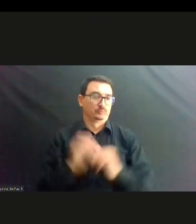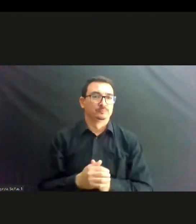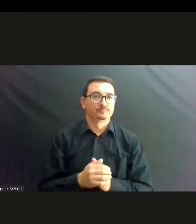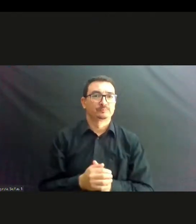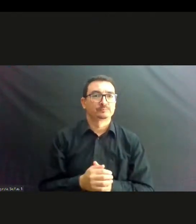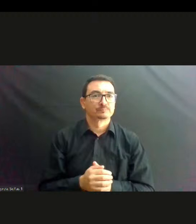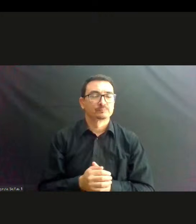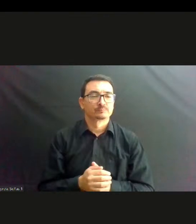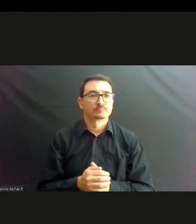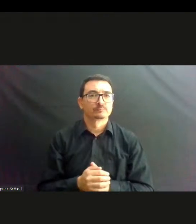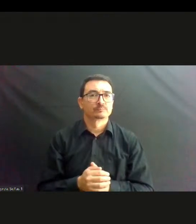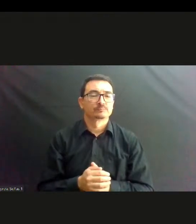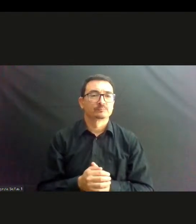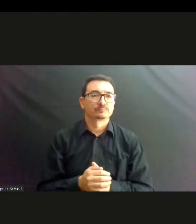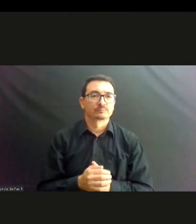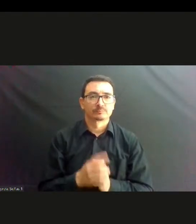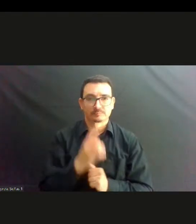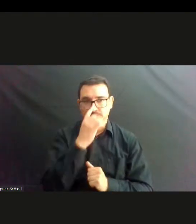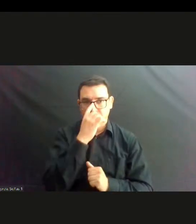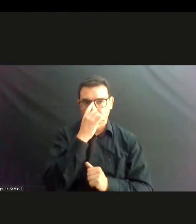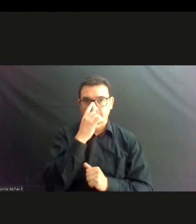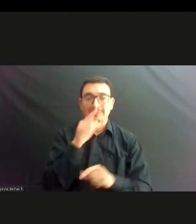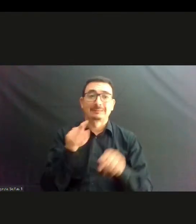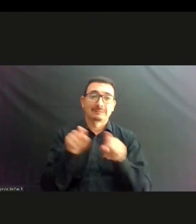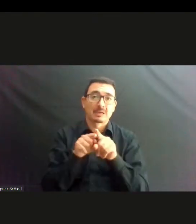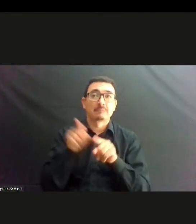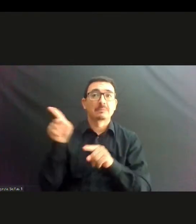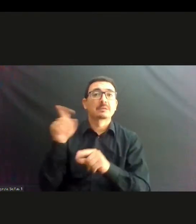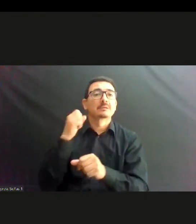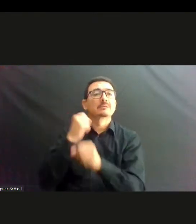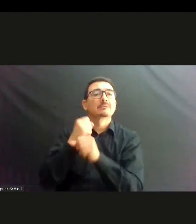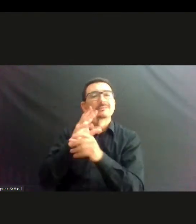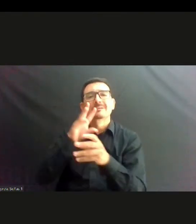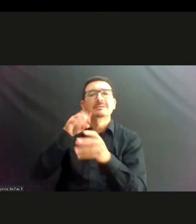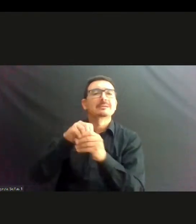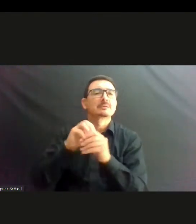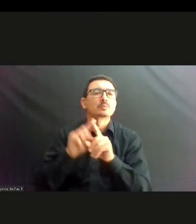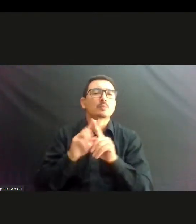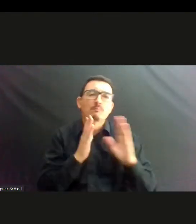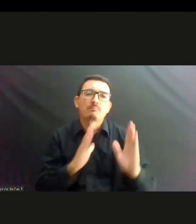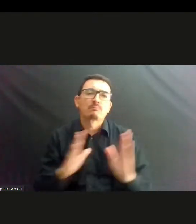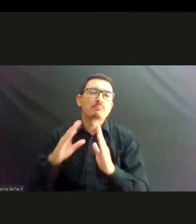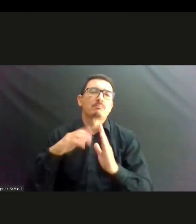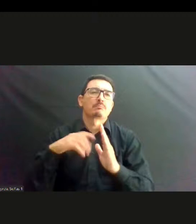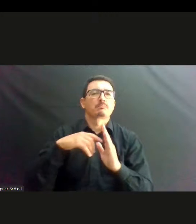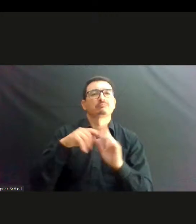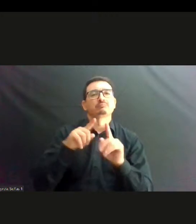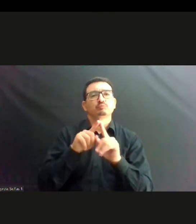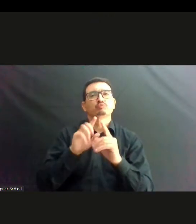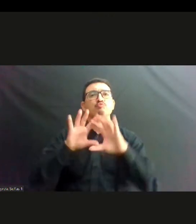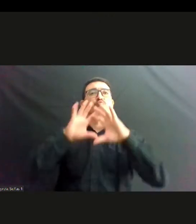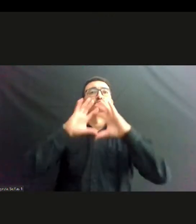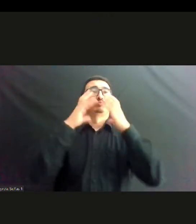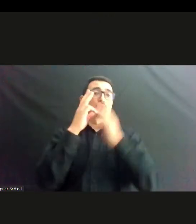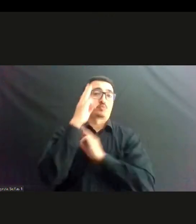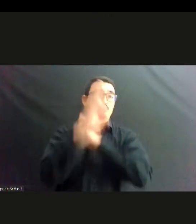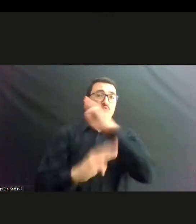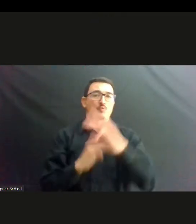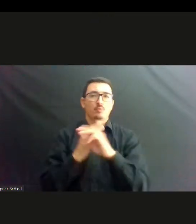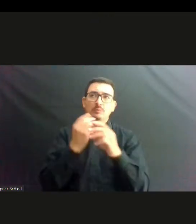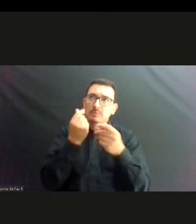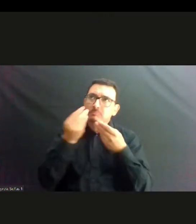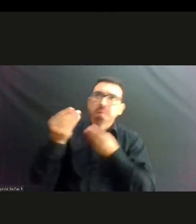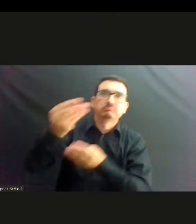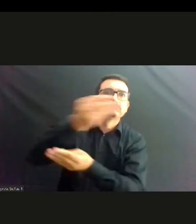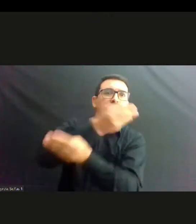of Trade Agreements among developing countries. Mayo holds a master's degree in economics from the London School of Economics and